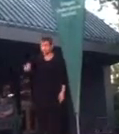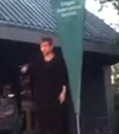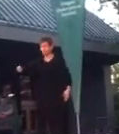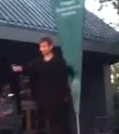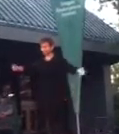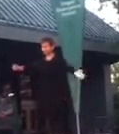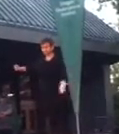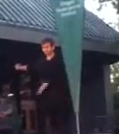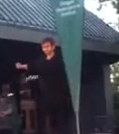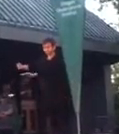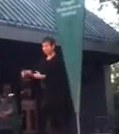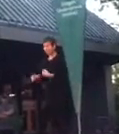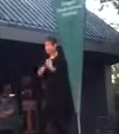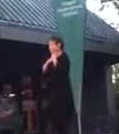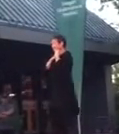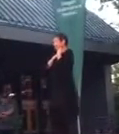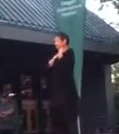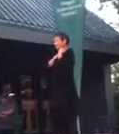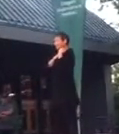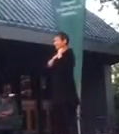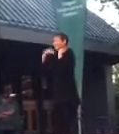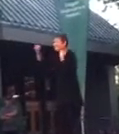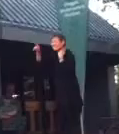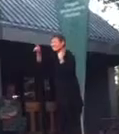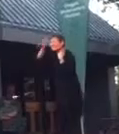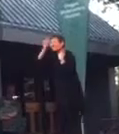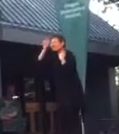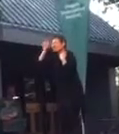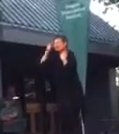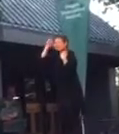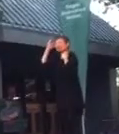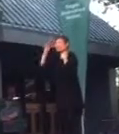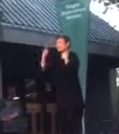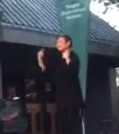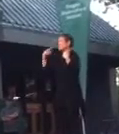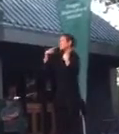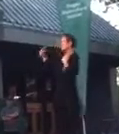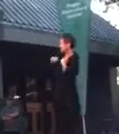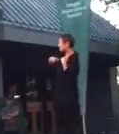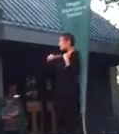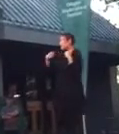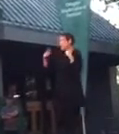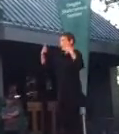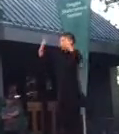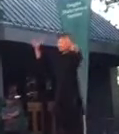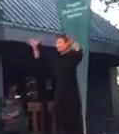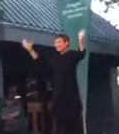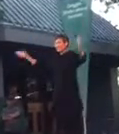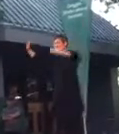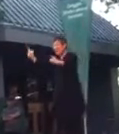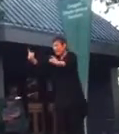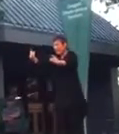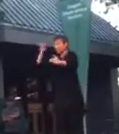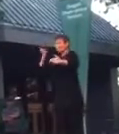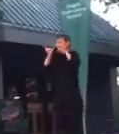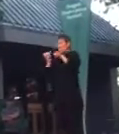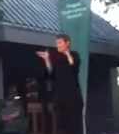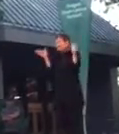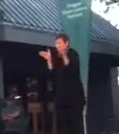The priest opened the door and ushered him out. And he wanted to ask what the phrase meant, but he didn't know. At